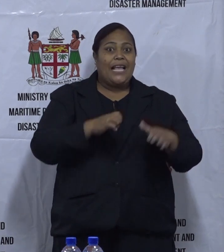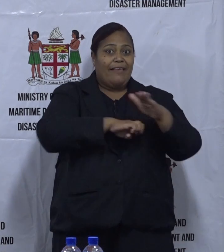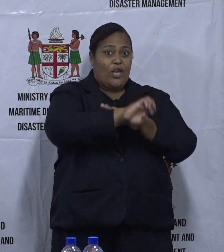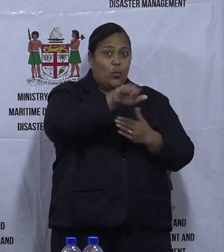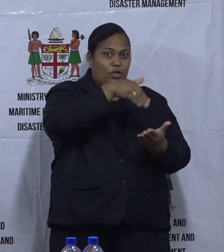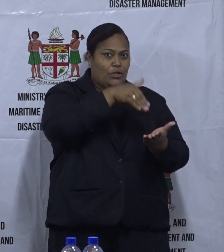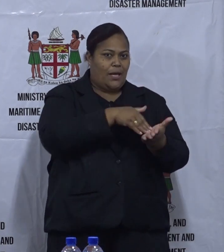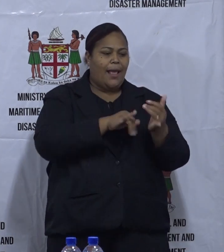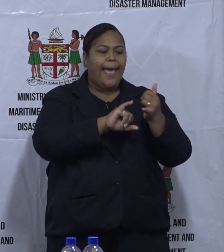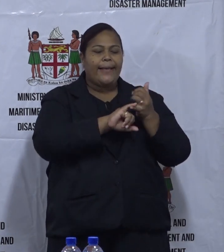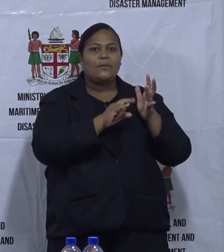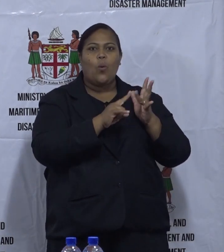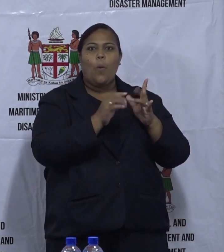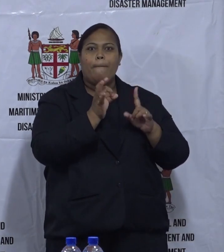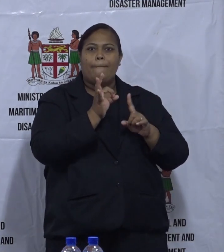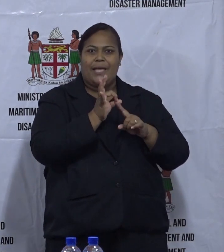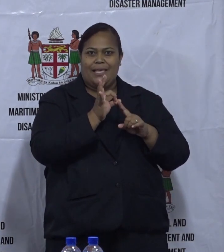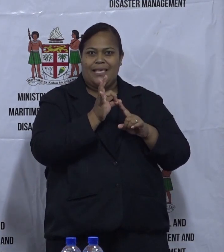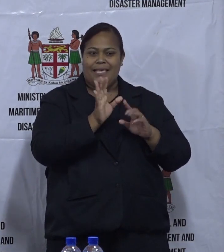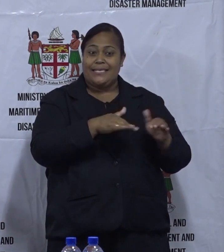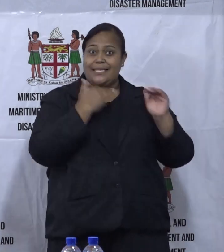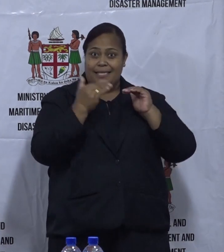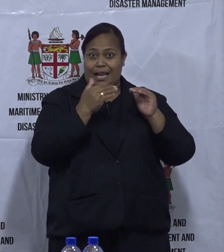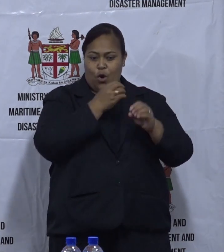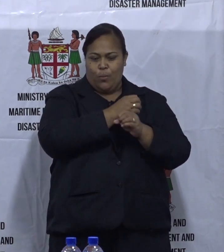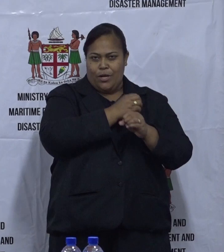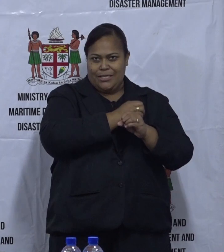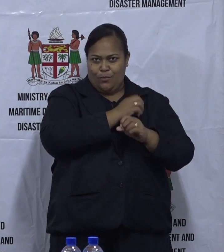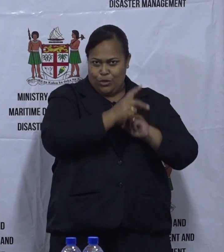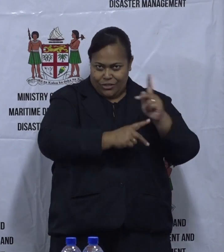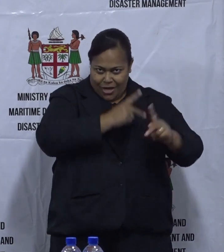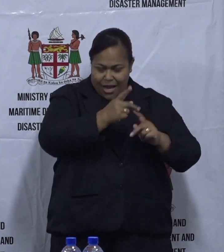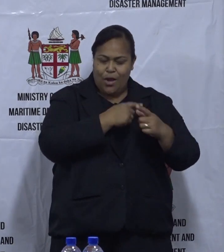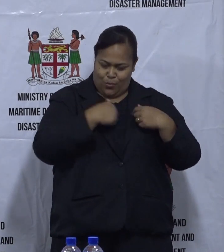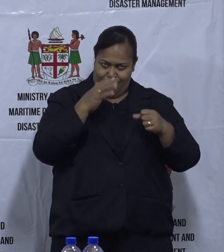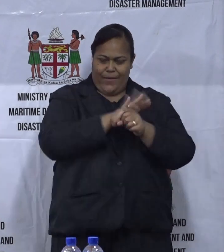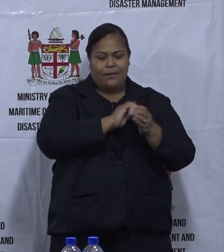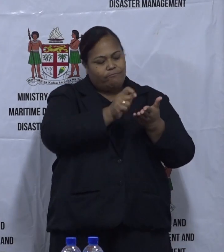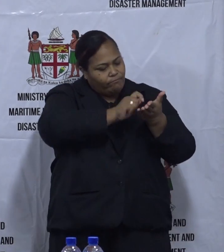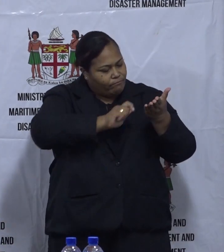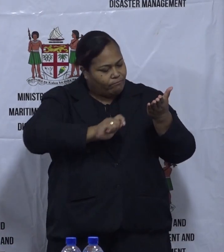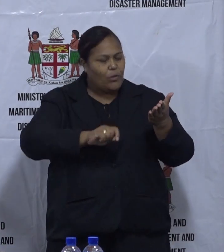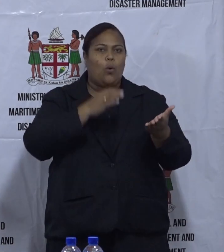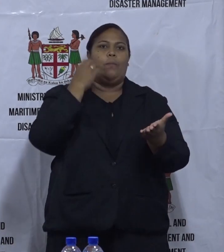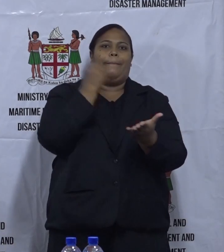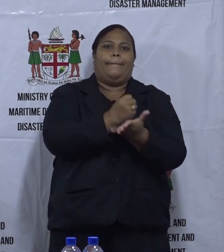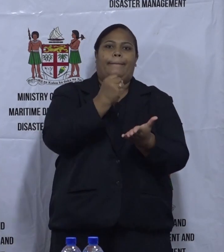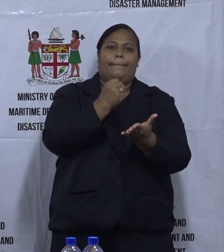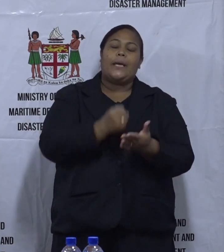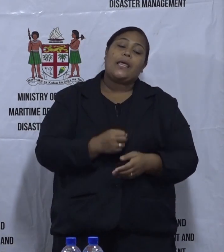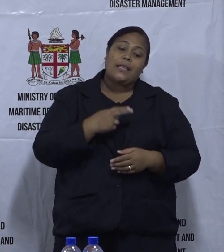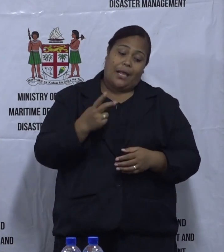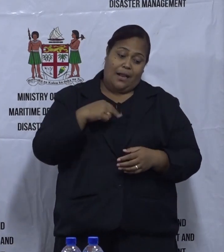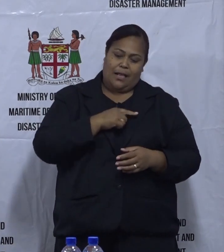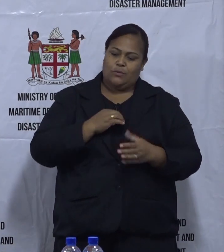evacuation center SOP. That is to improve the current processes and systems, and helps all